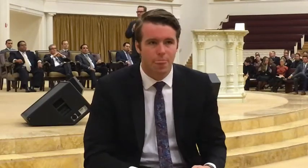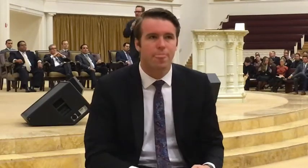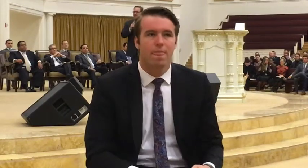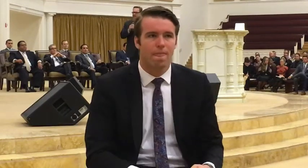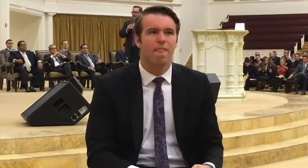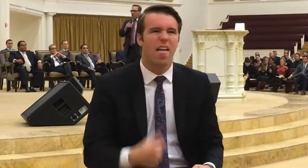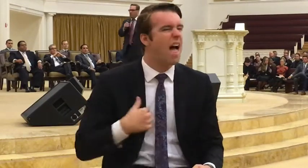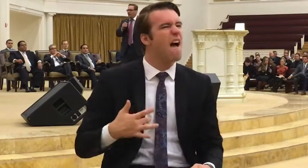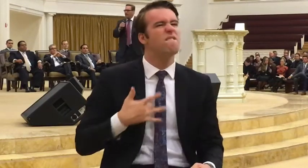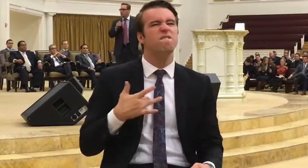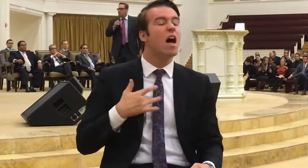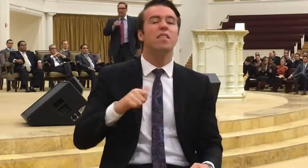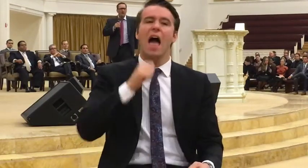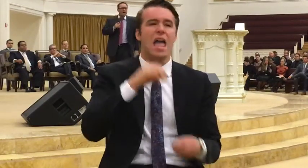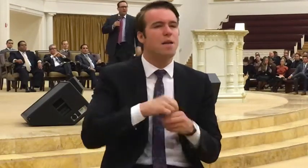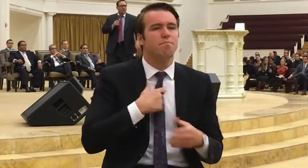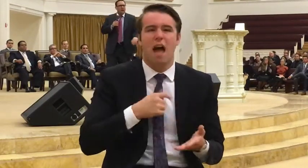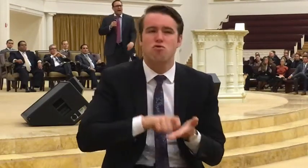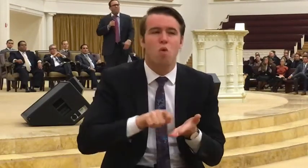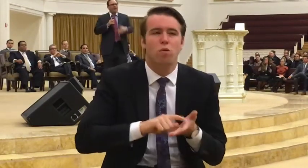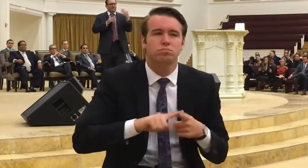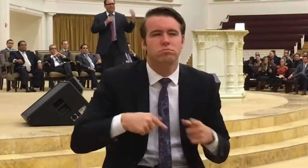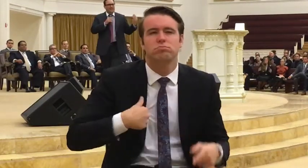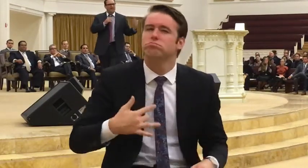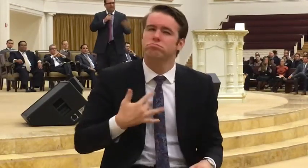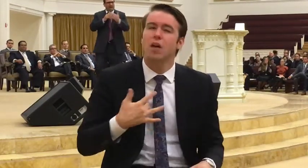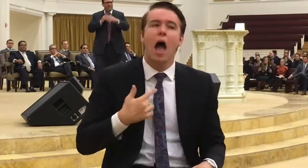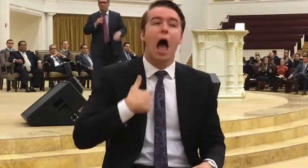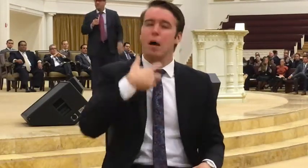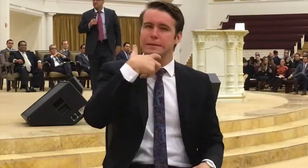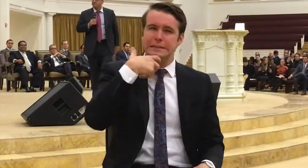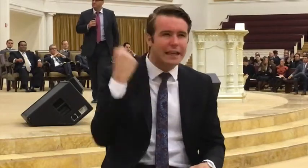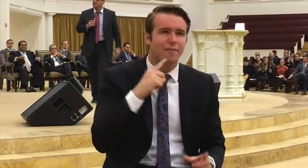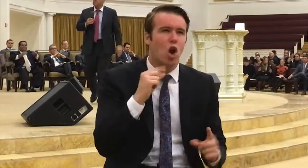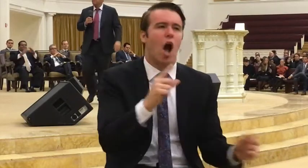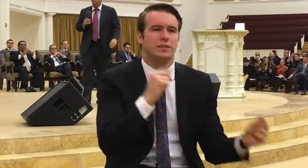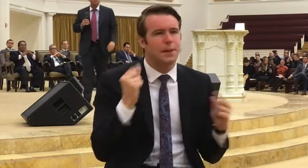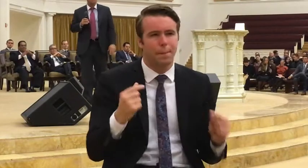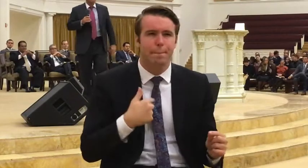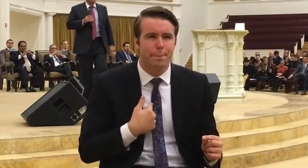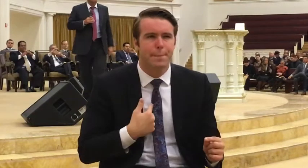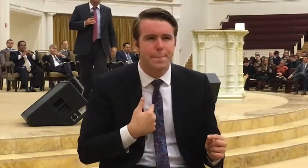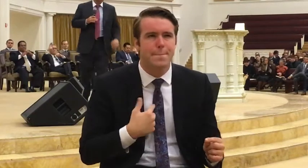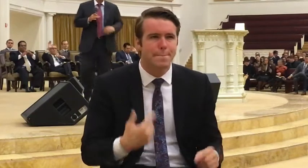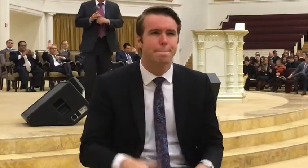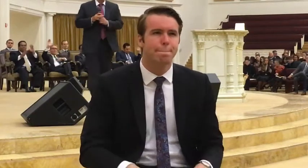I just felt that. That wasn't in my notes, but I'm about sick of gossip.